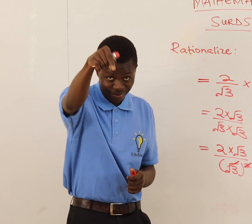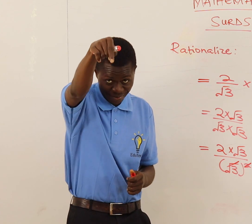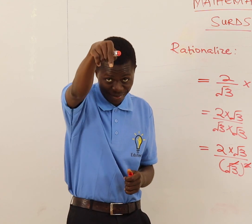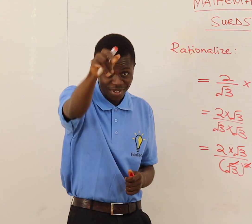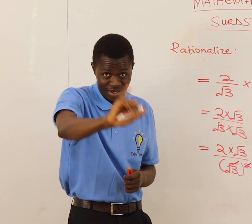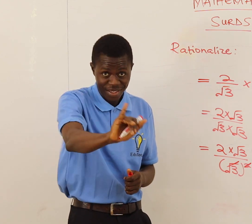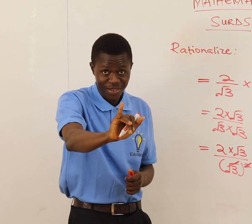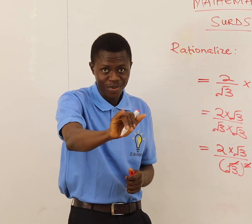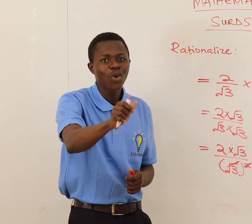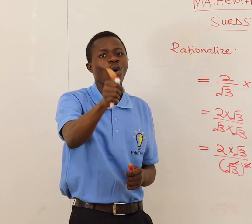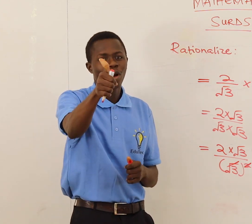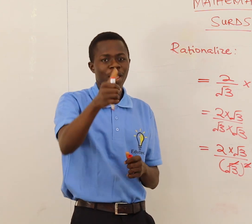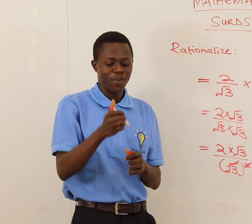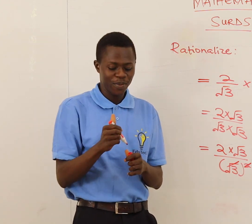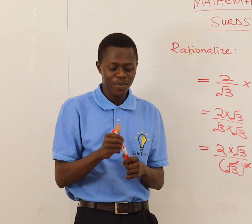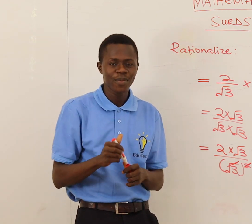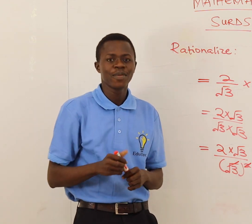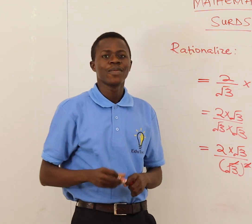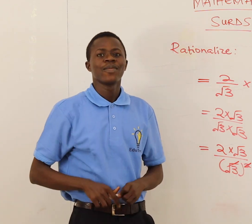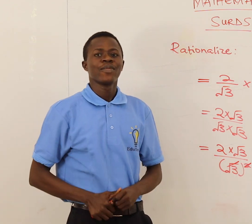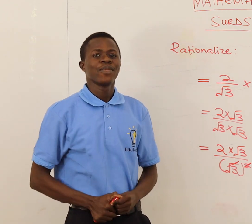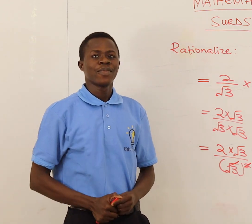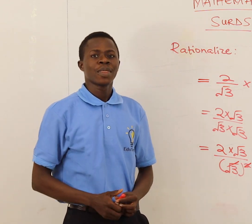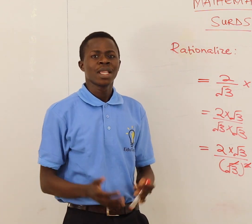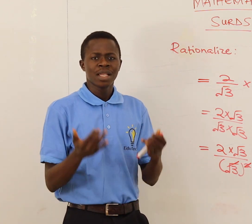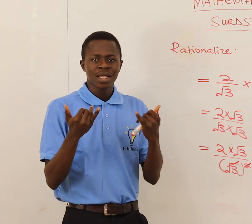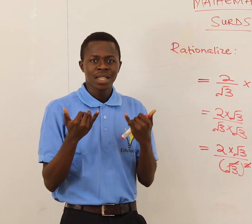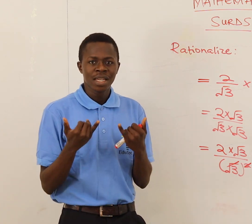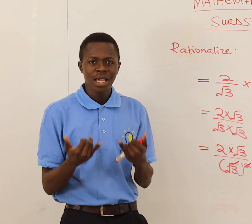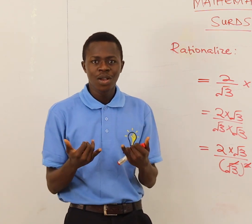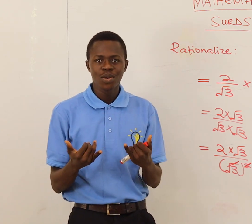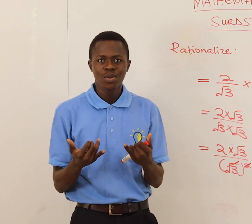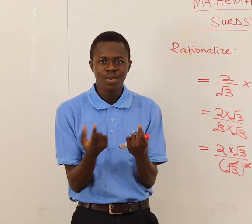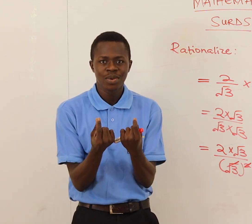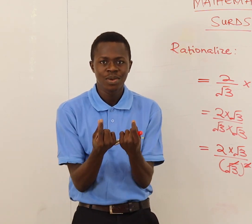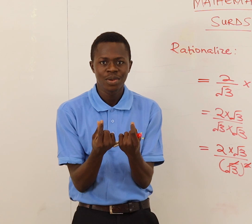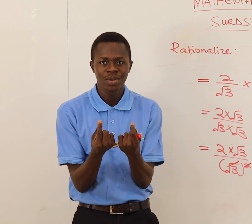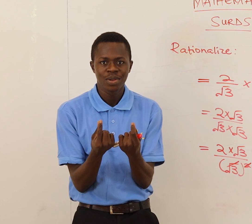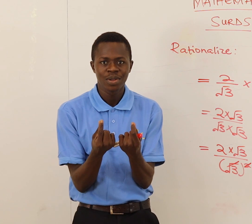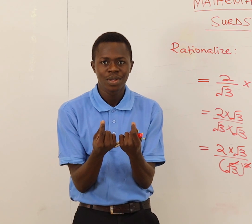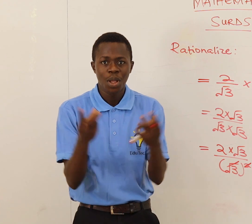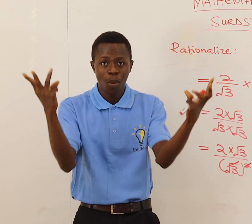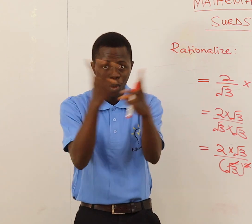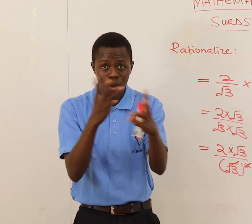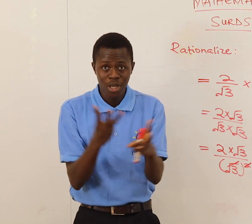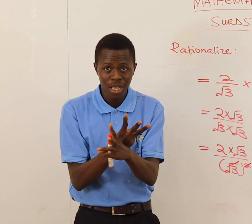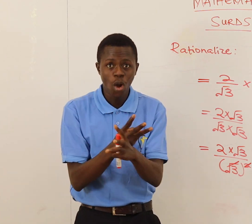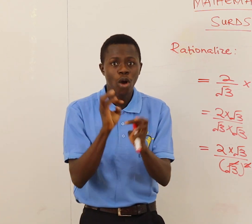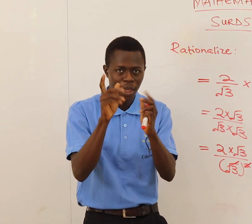So did you get that as well? Okay. So let's continue. We see that the square